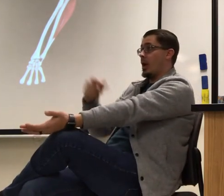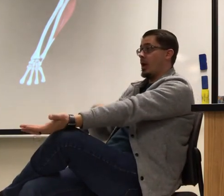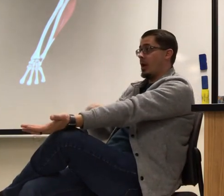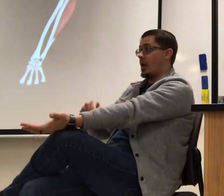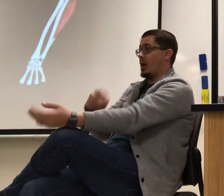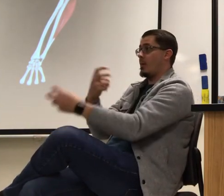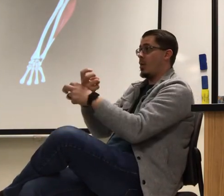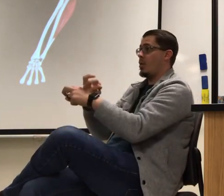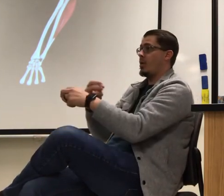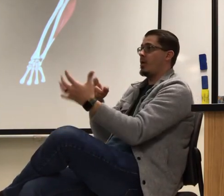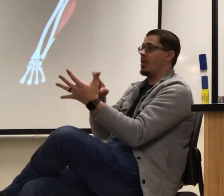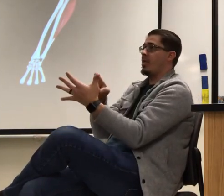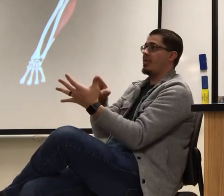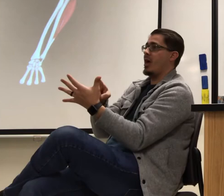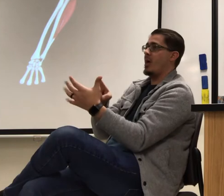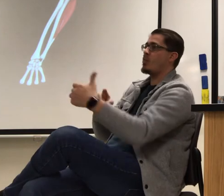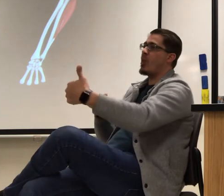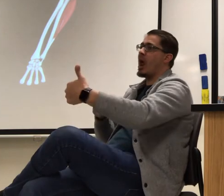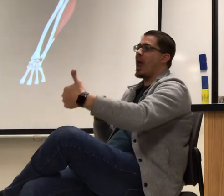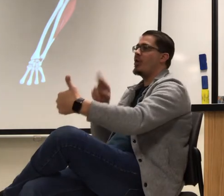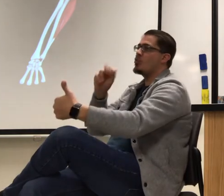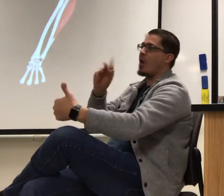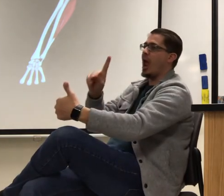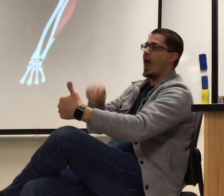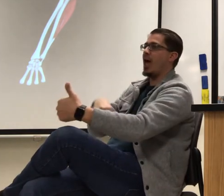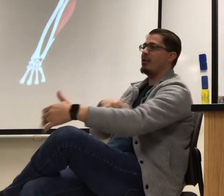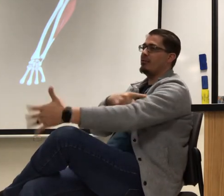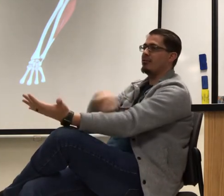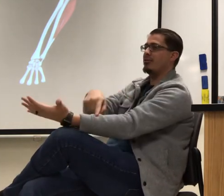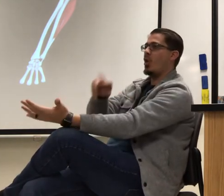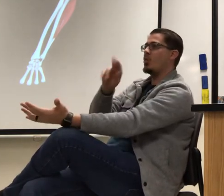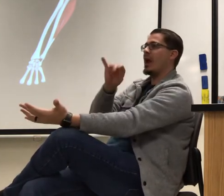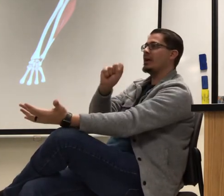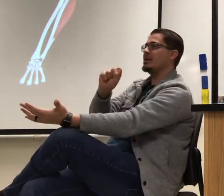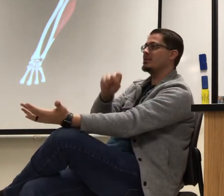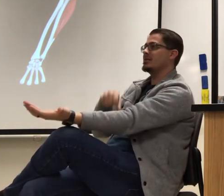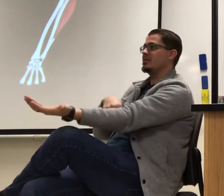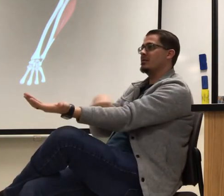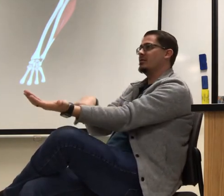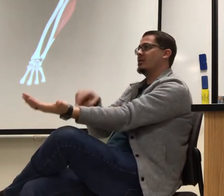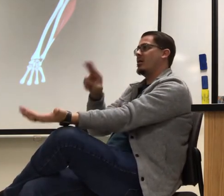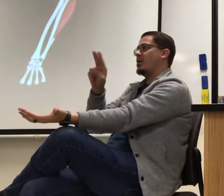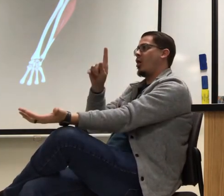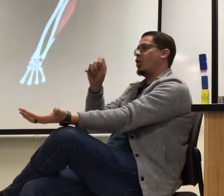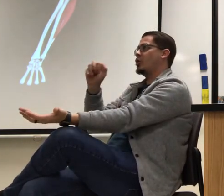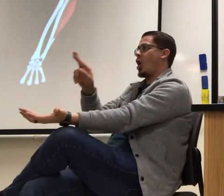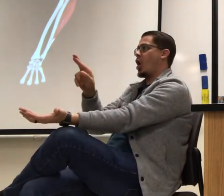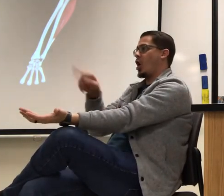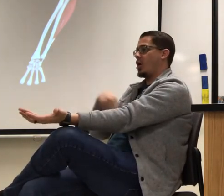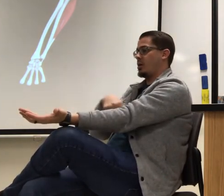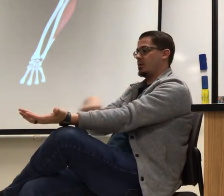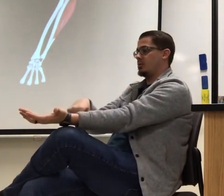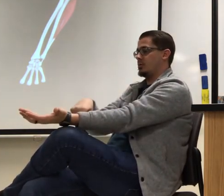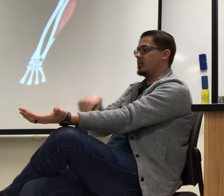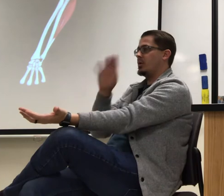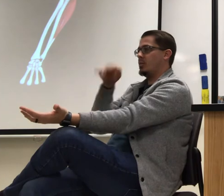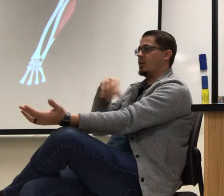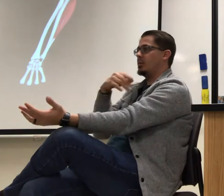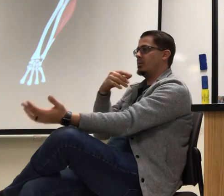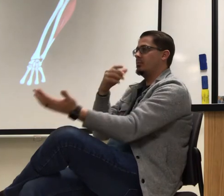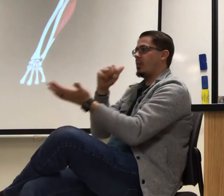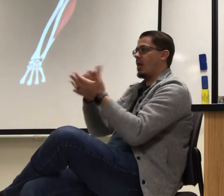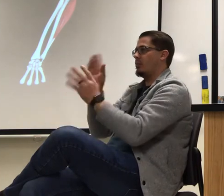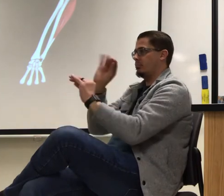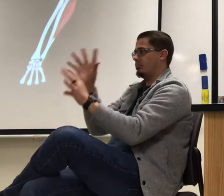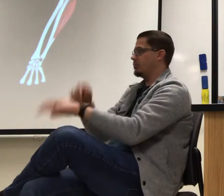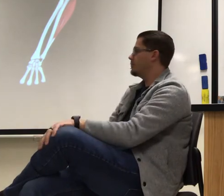thumb, rad, radial side, and ulnar side. If you get the radius and the ulnar straight, you'll be good with the this region here. I don't want